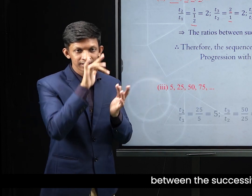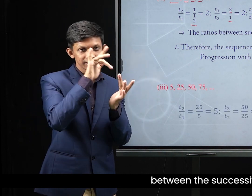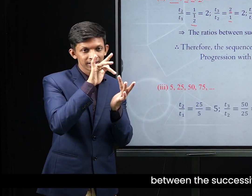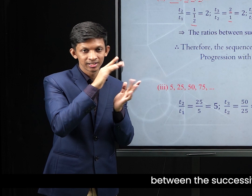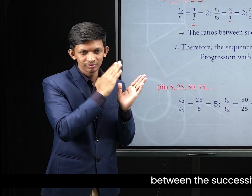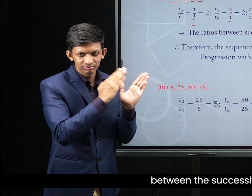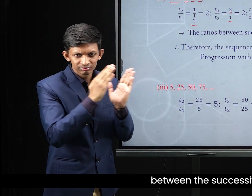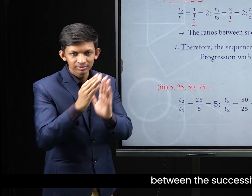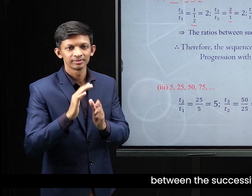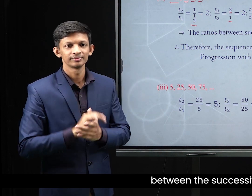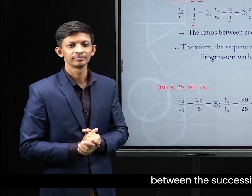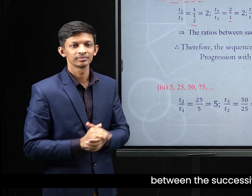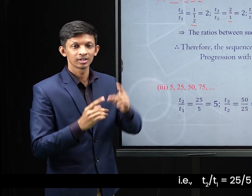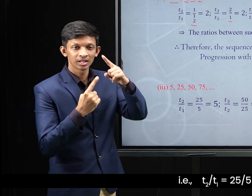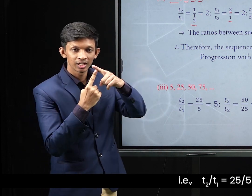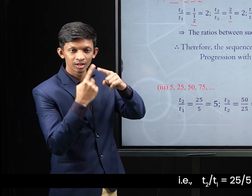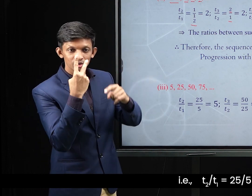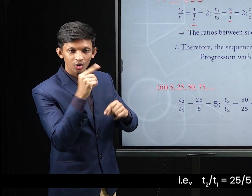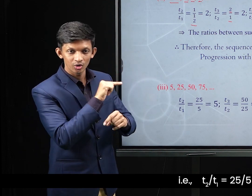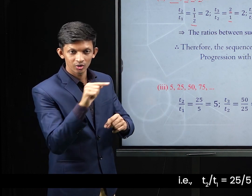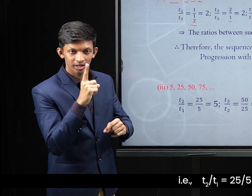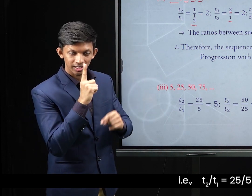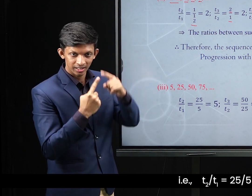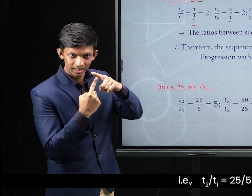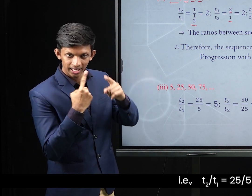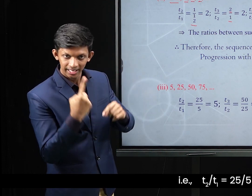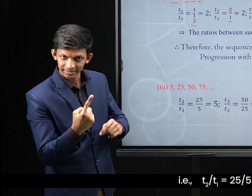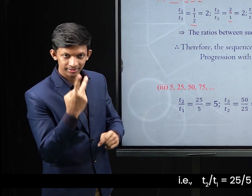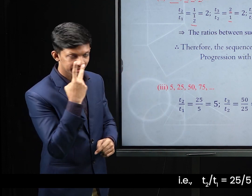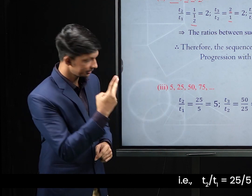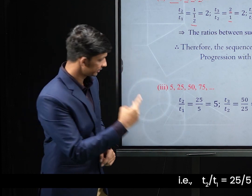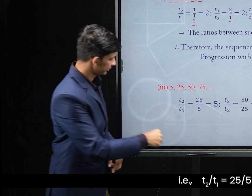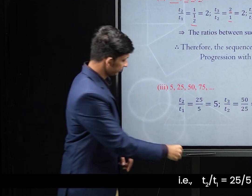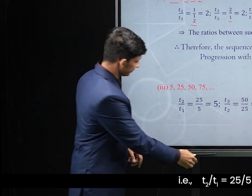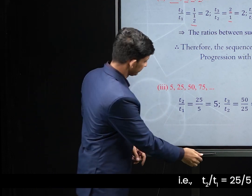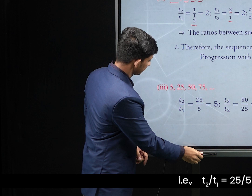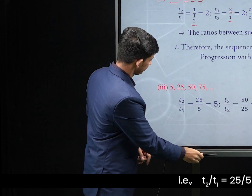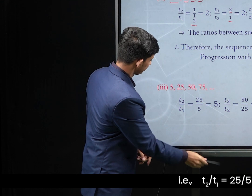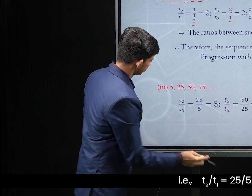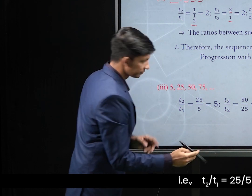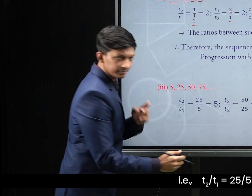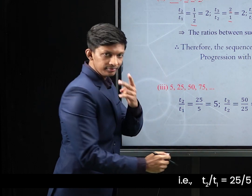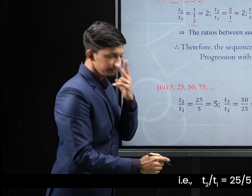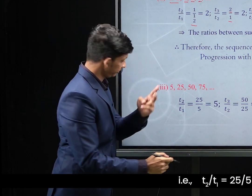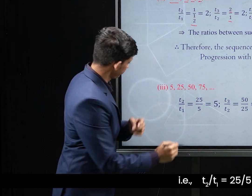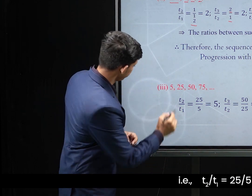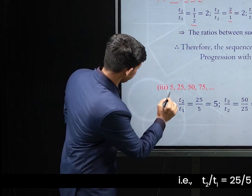between successive terms, that is T2 by T1 is equal to 25 by 5,